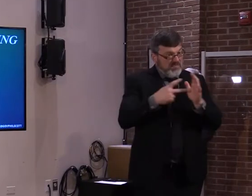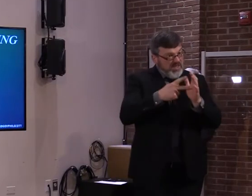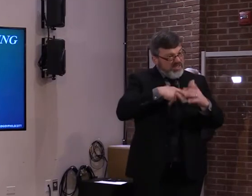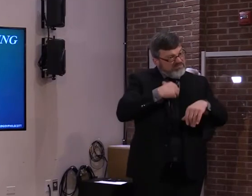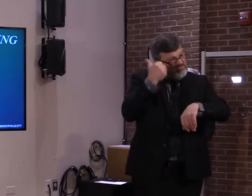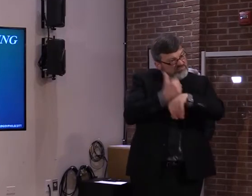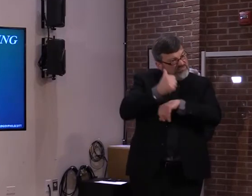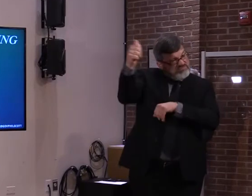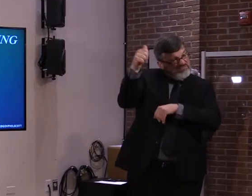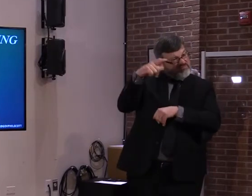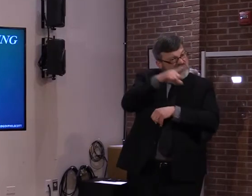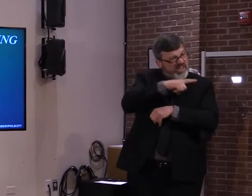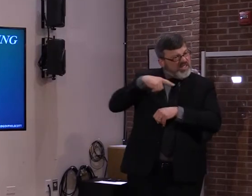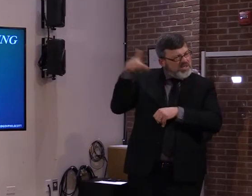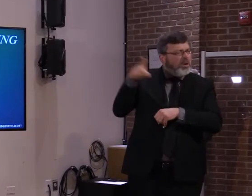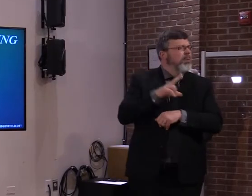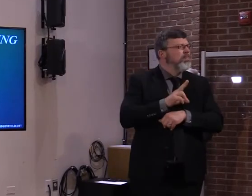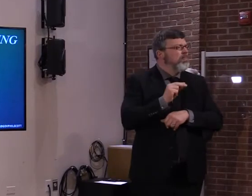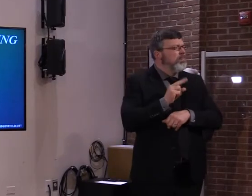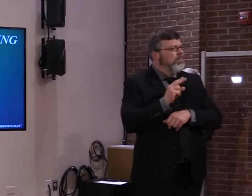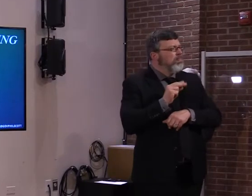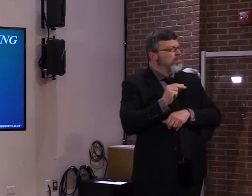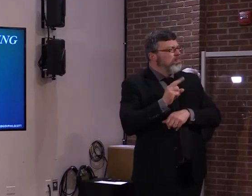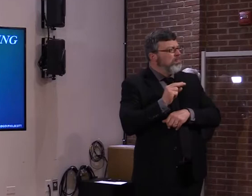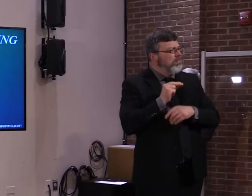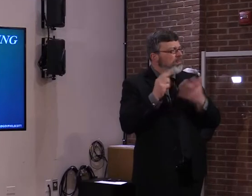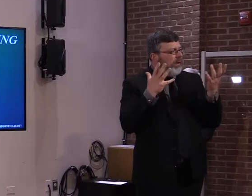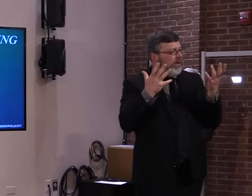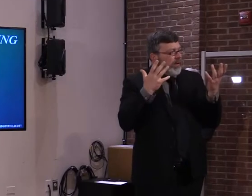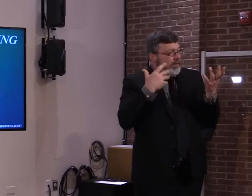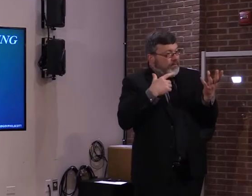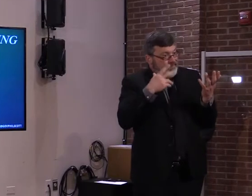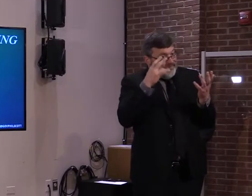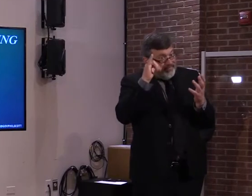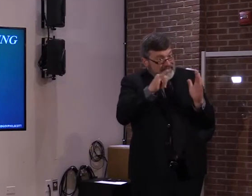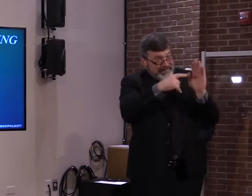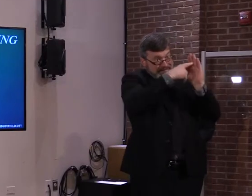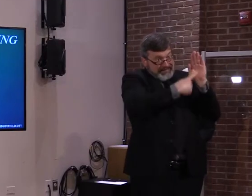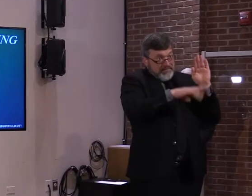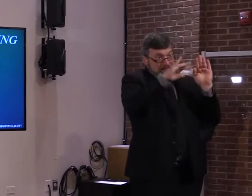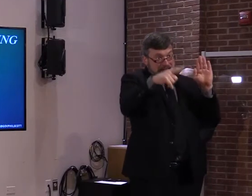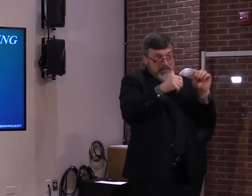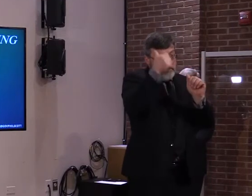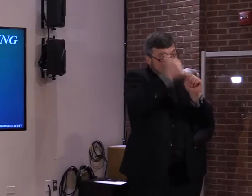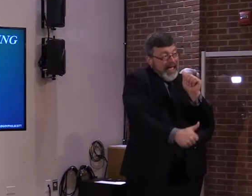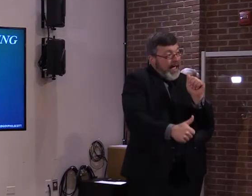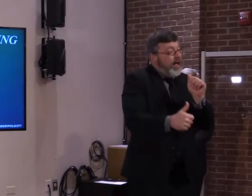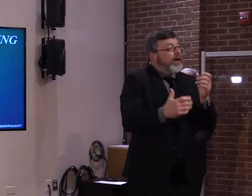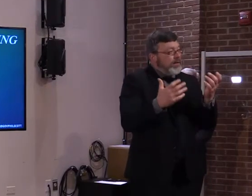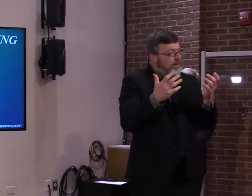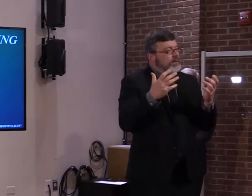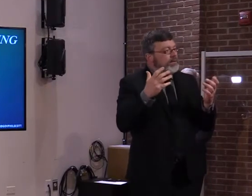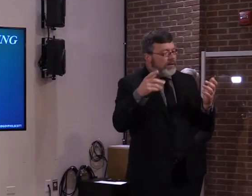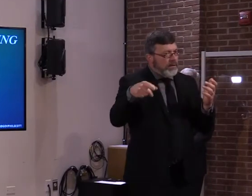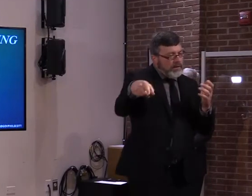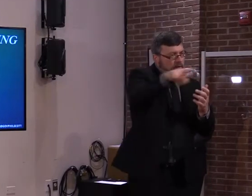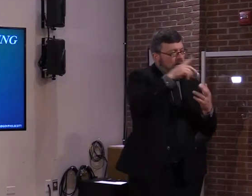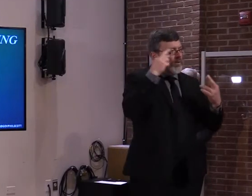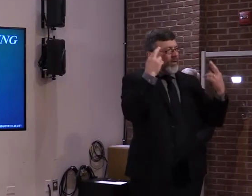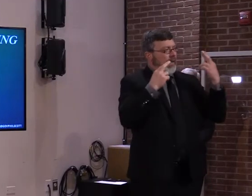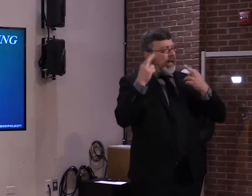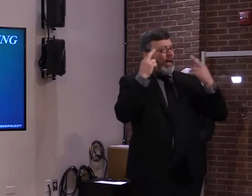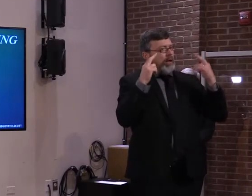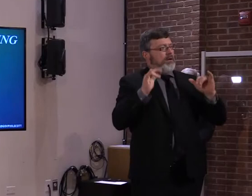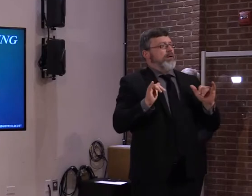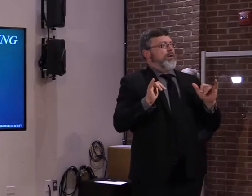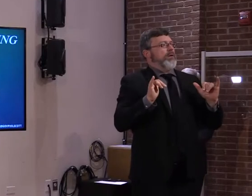ourselves in. So after passed, I think there was many people who were surprised that it had gone this